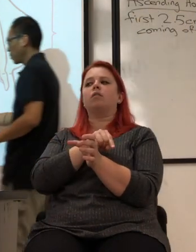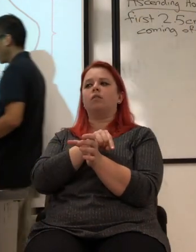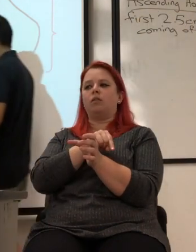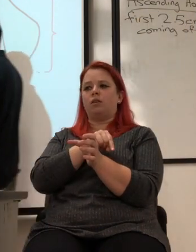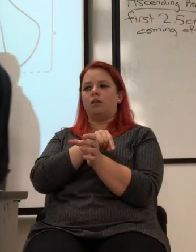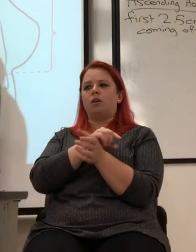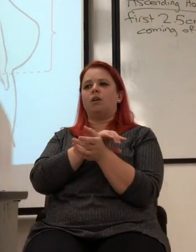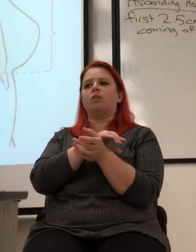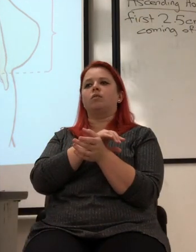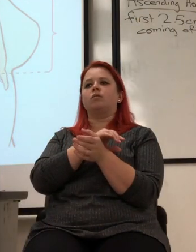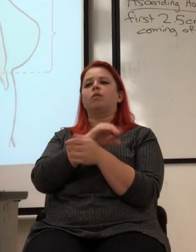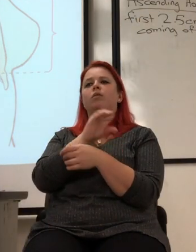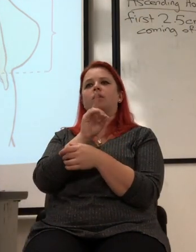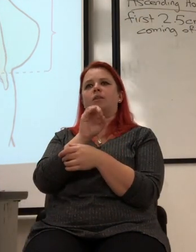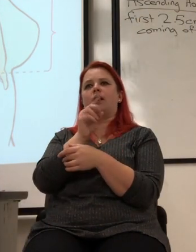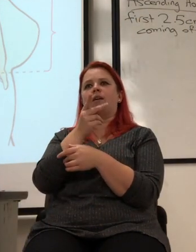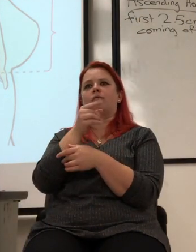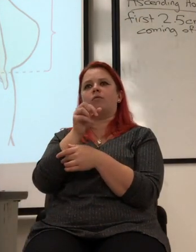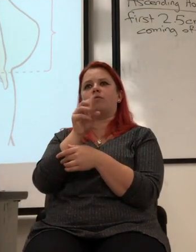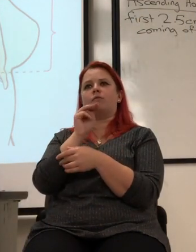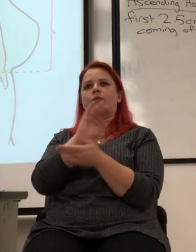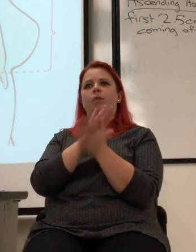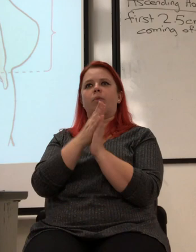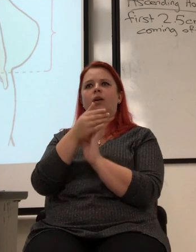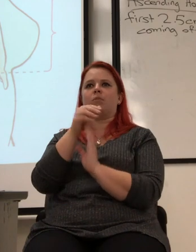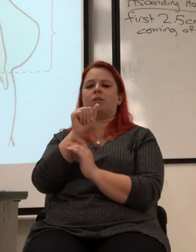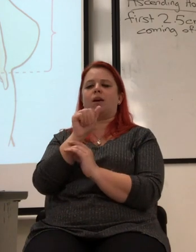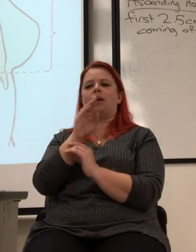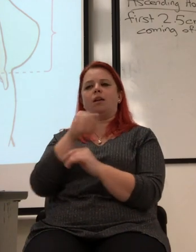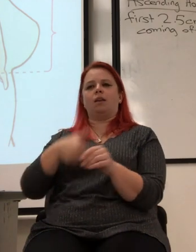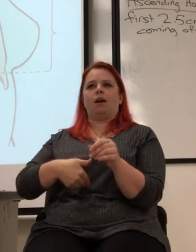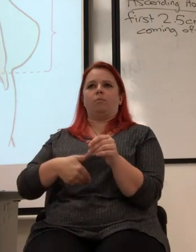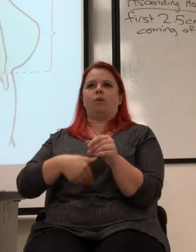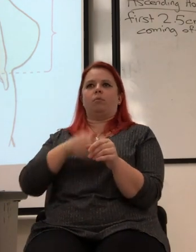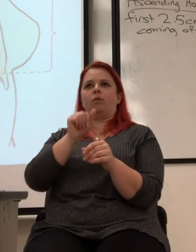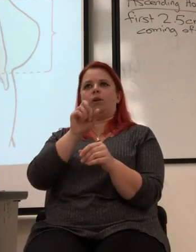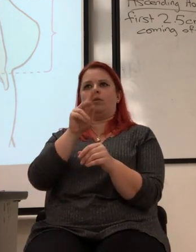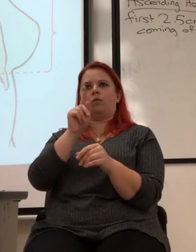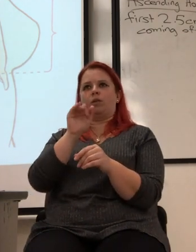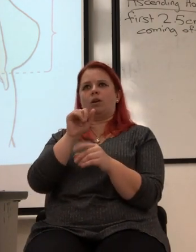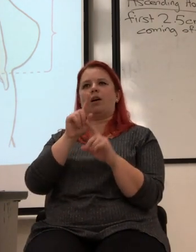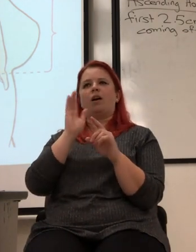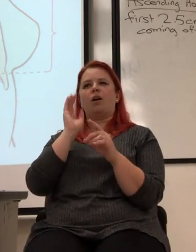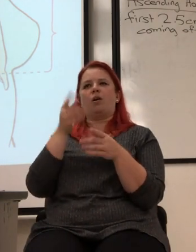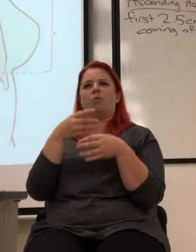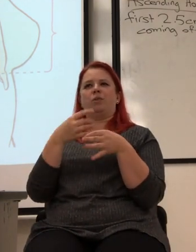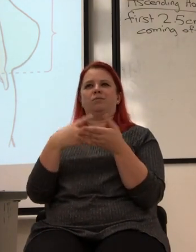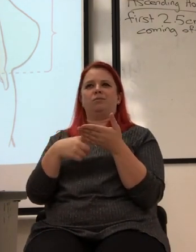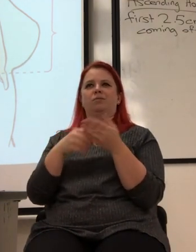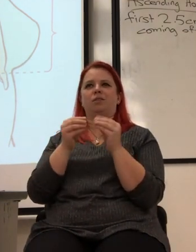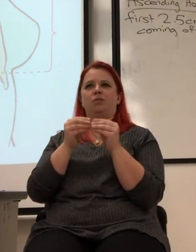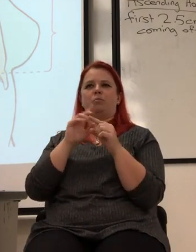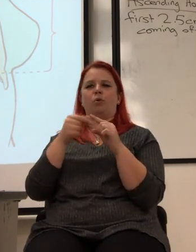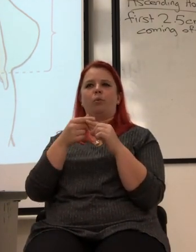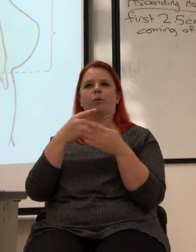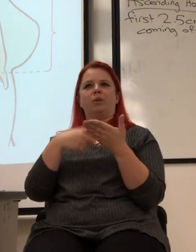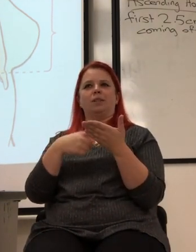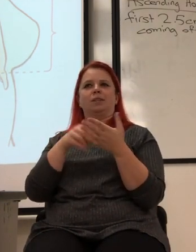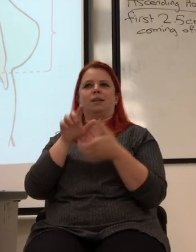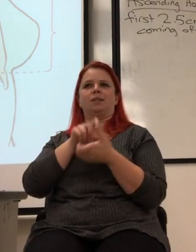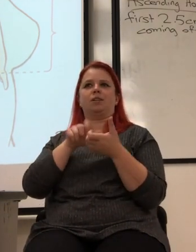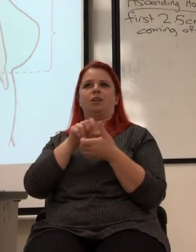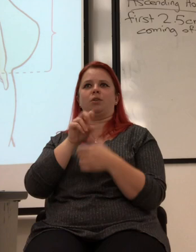the abdominal aorta. But I'll teach abdominal aorta when we get to the digestive viscera. For now, we'll just kind of stop at